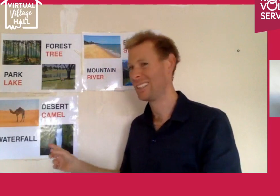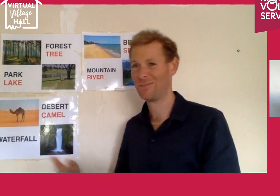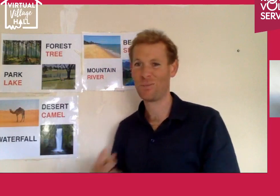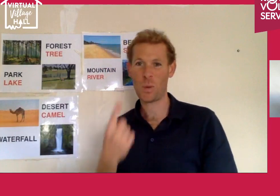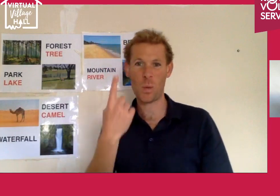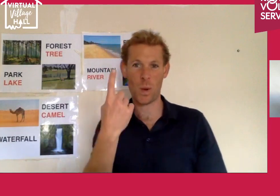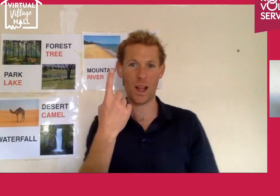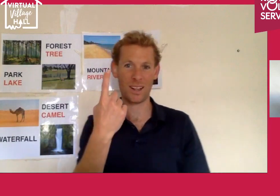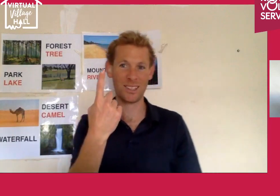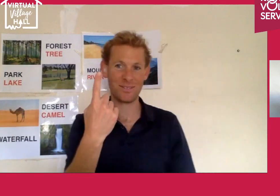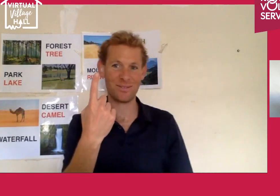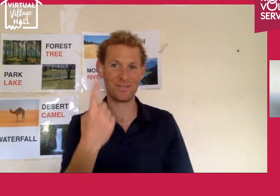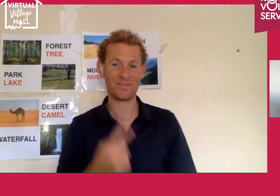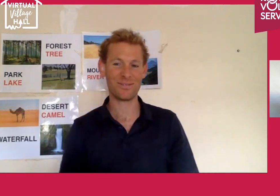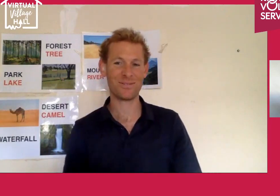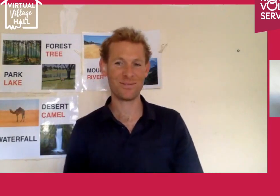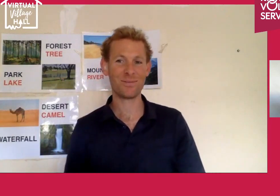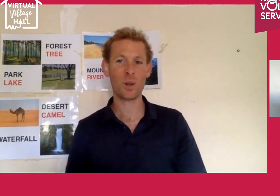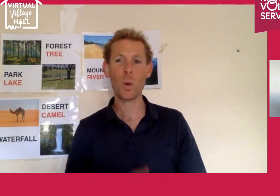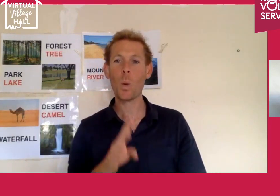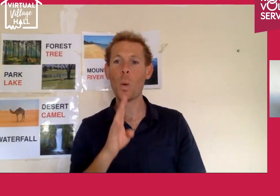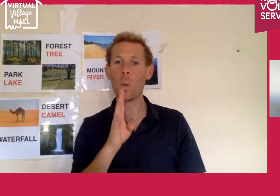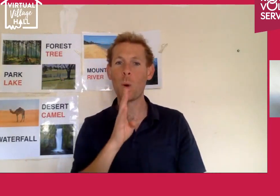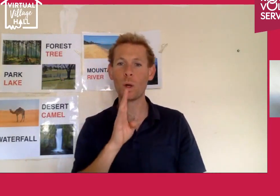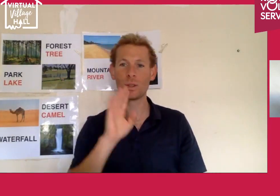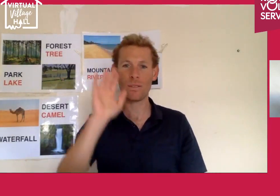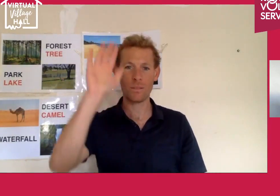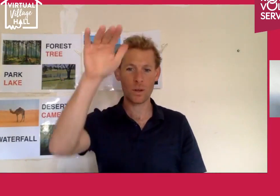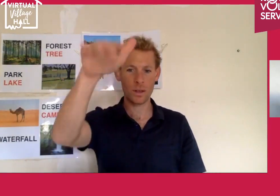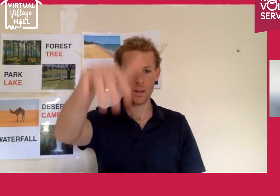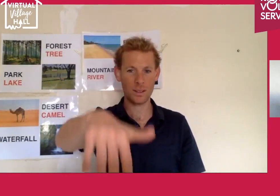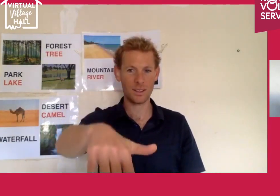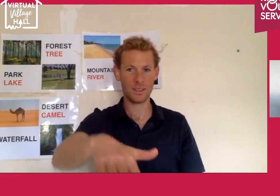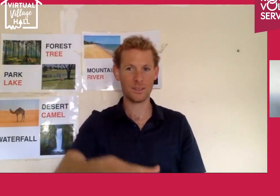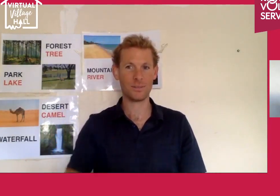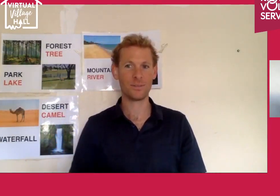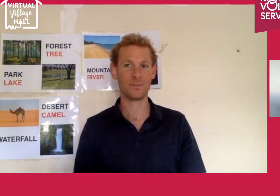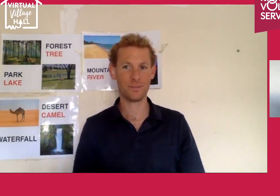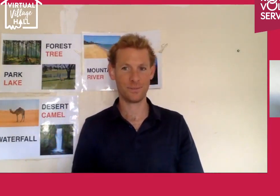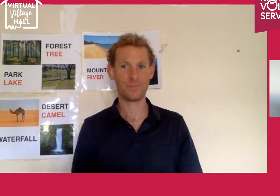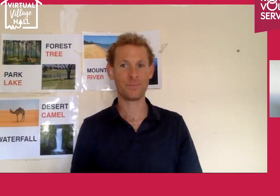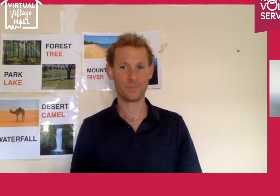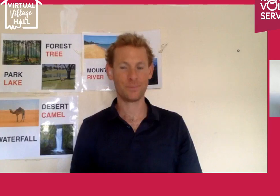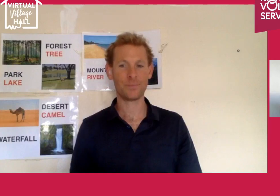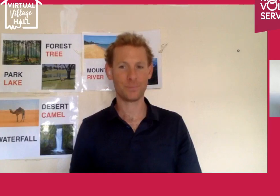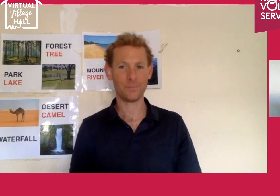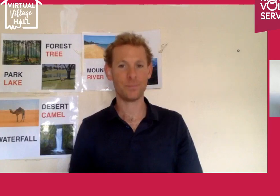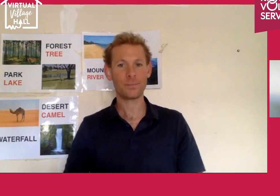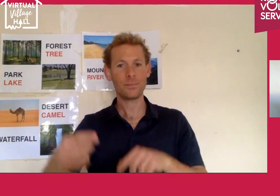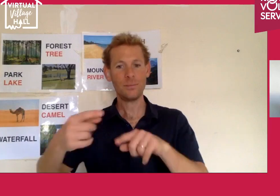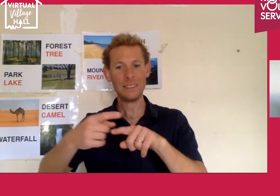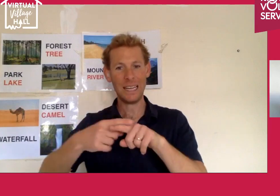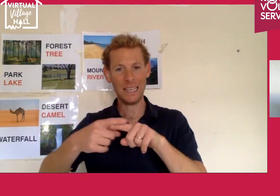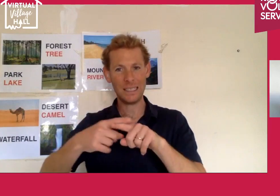Depends on, the size of a waterfall. This one here, you would probably just use the one hand, waterfall. But if it's